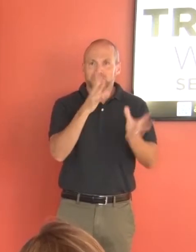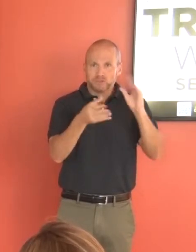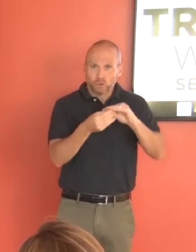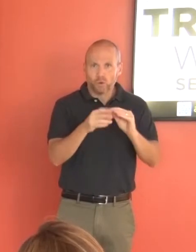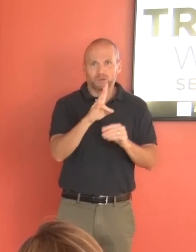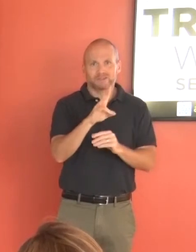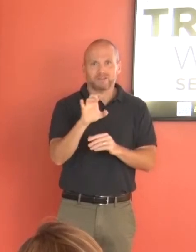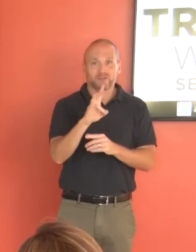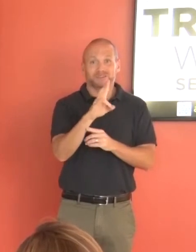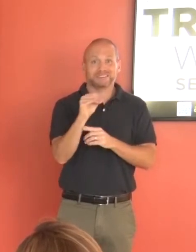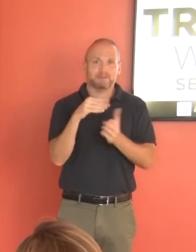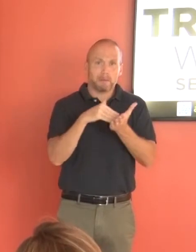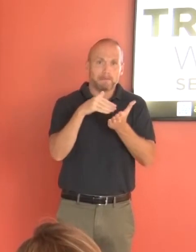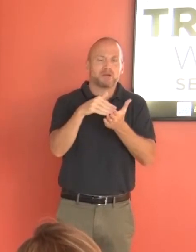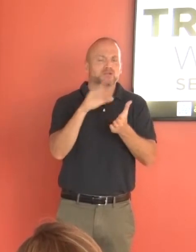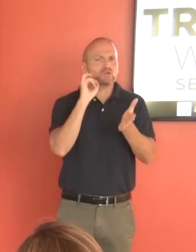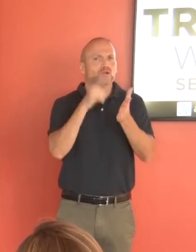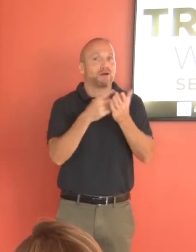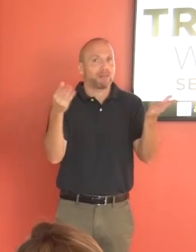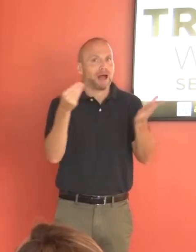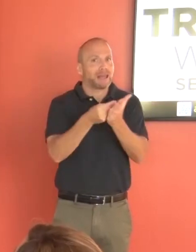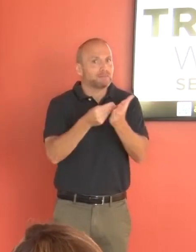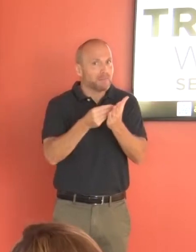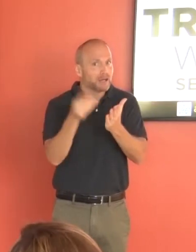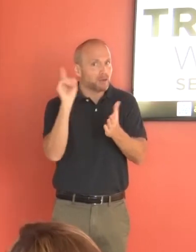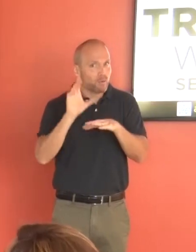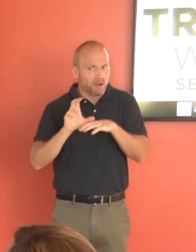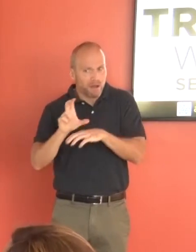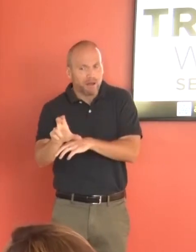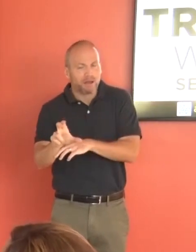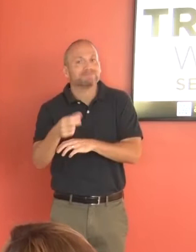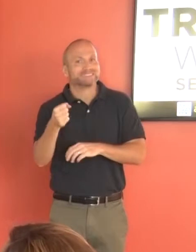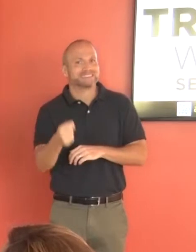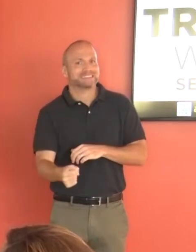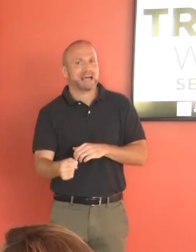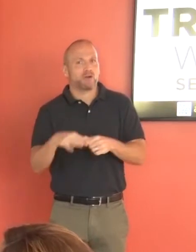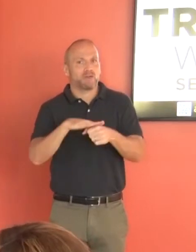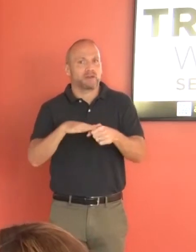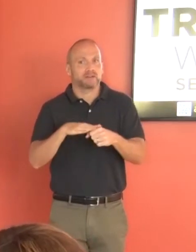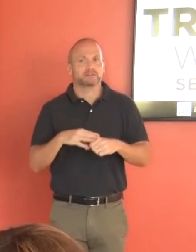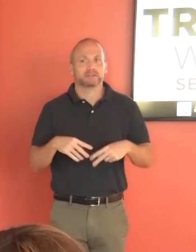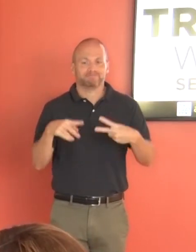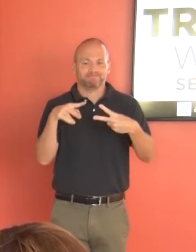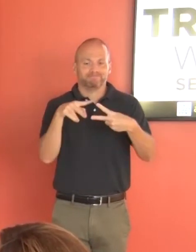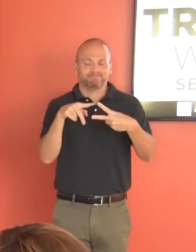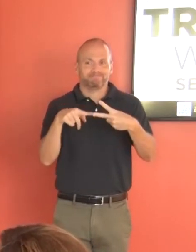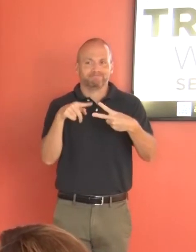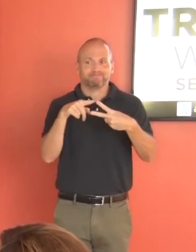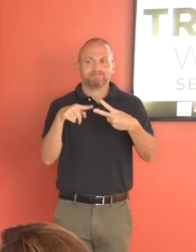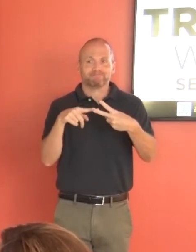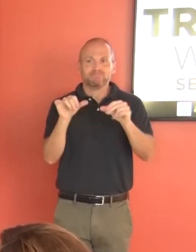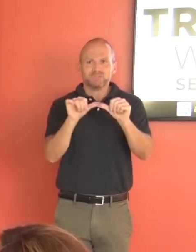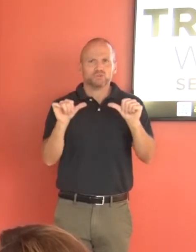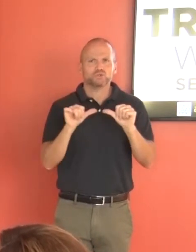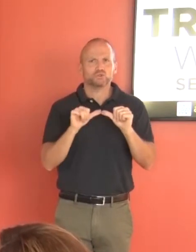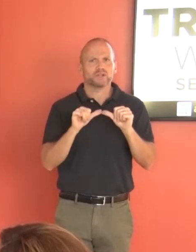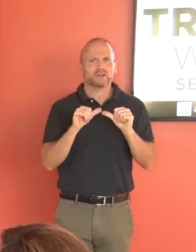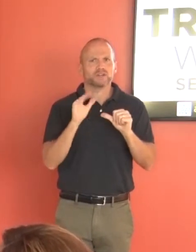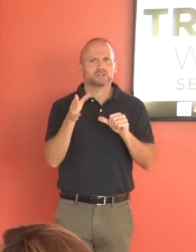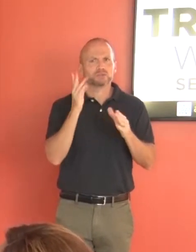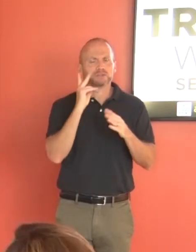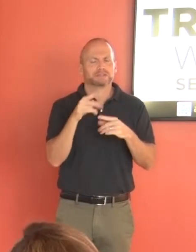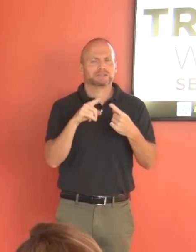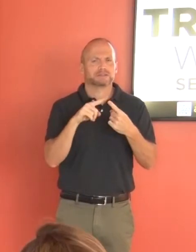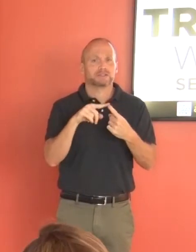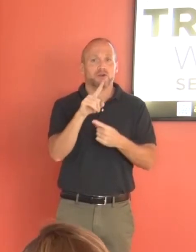you'll see that a lot of it is going into the South. Two major areas that what you're going to see,